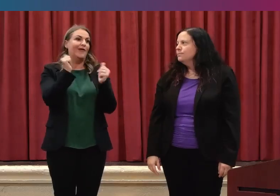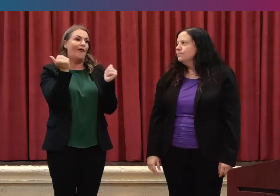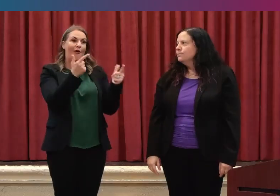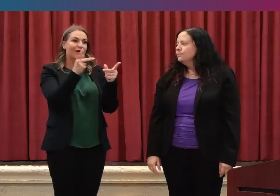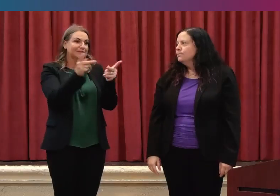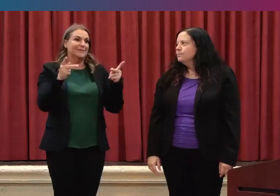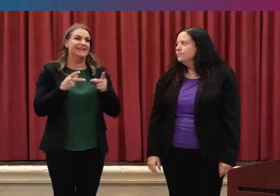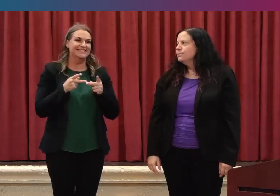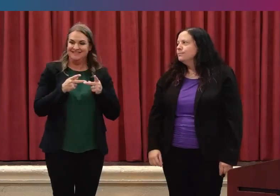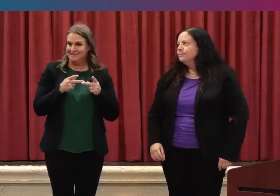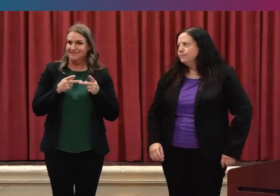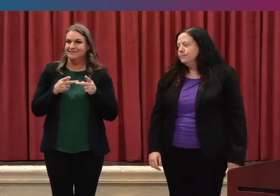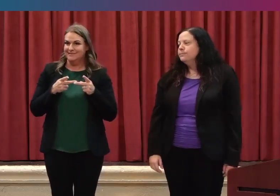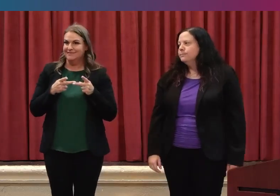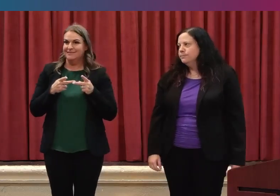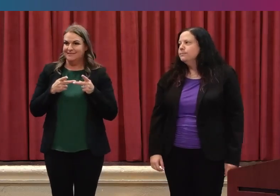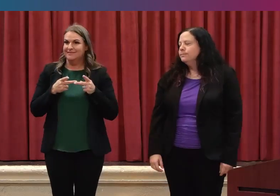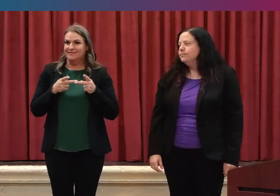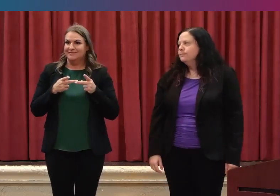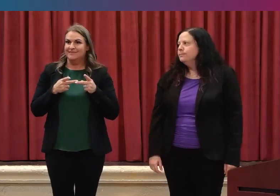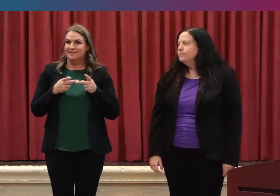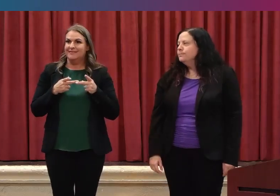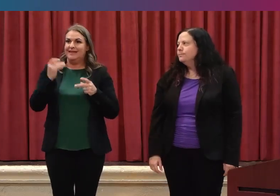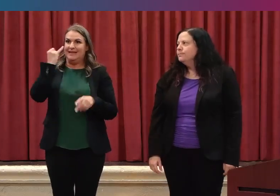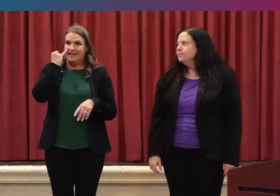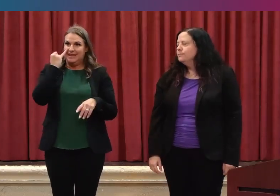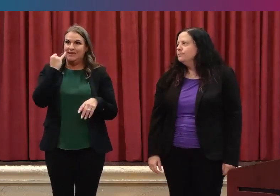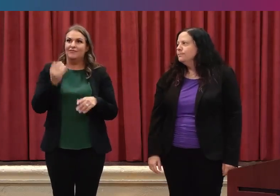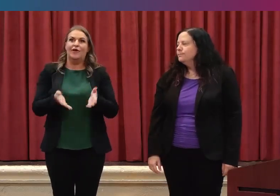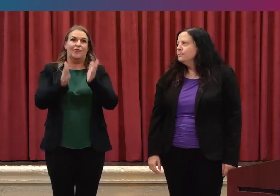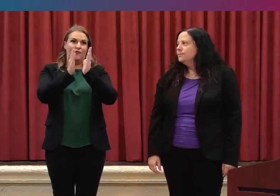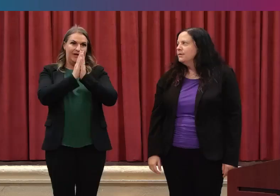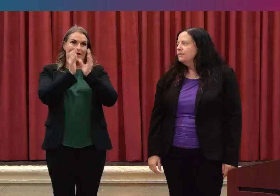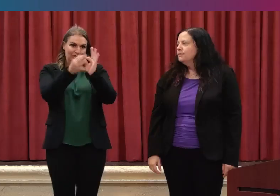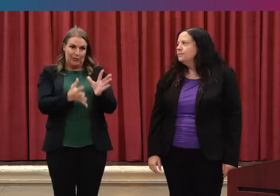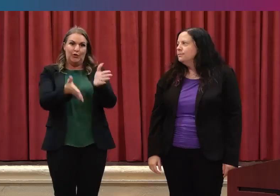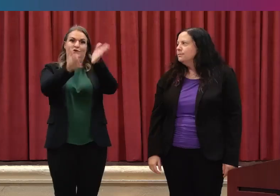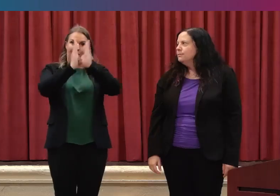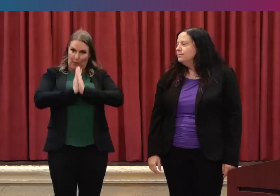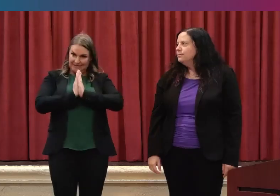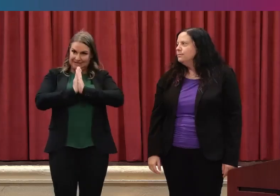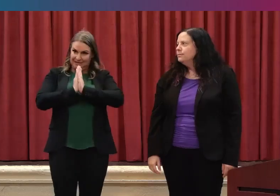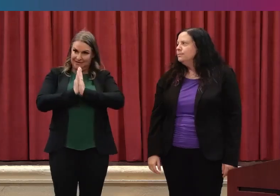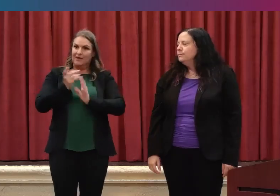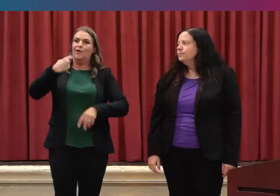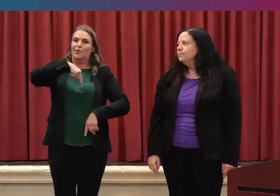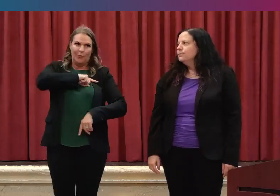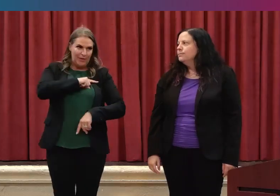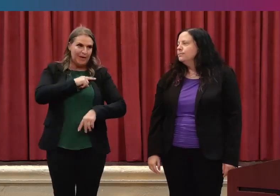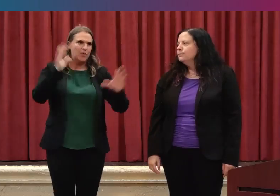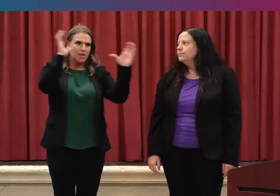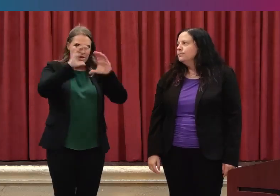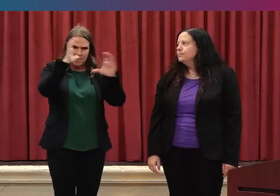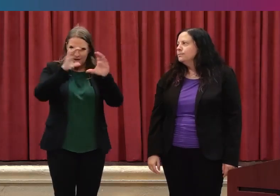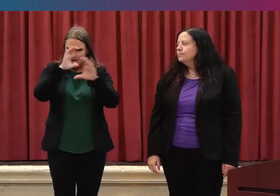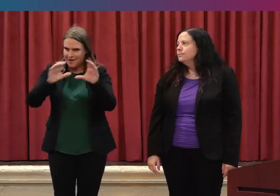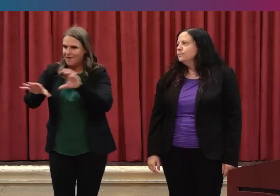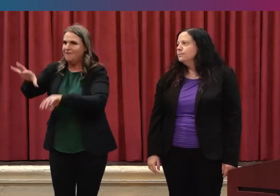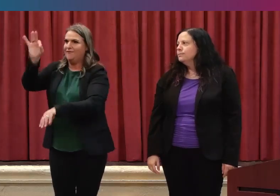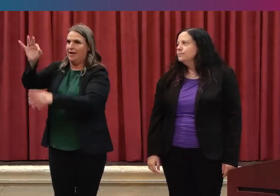We're going to partner with anybody in any space who's willing to work for us. If an interpreter is requested,